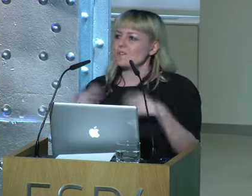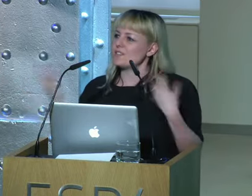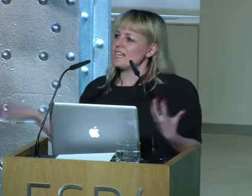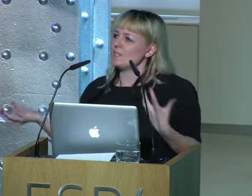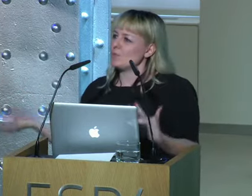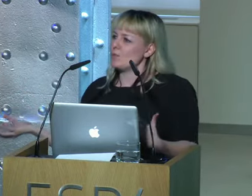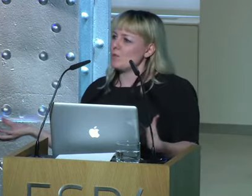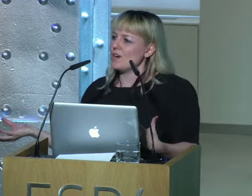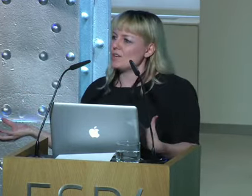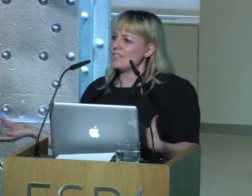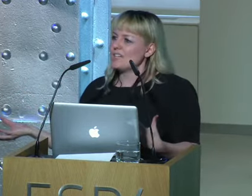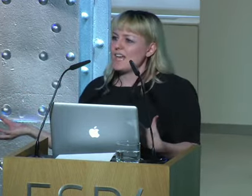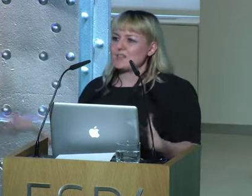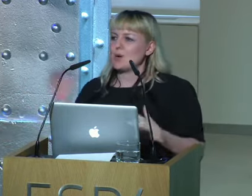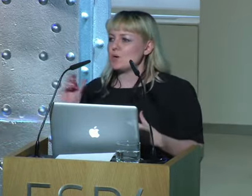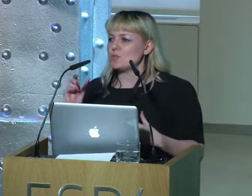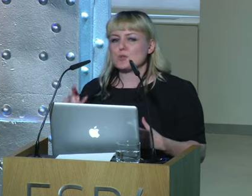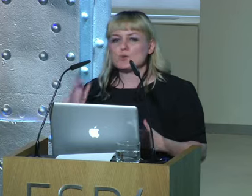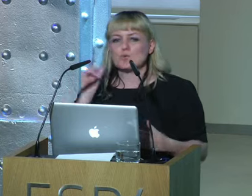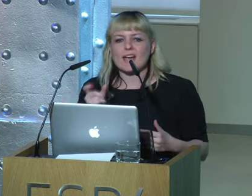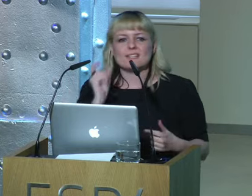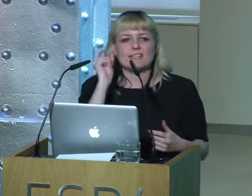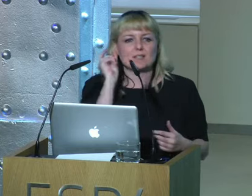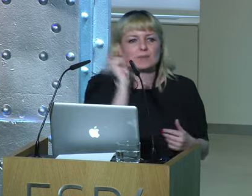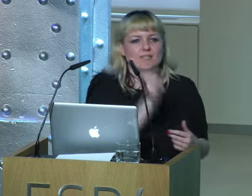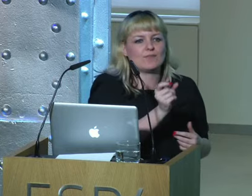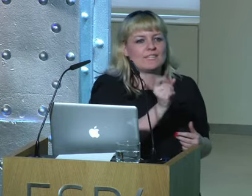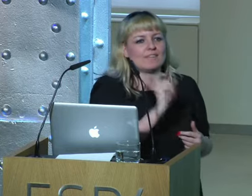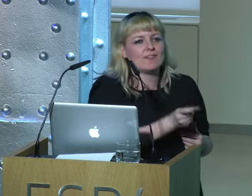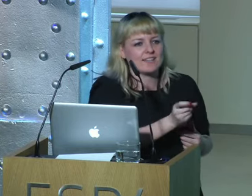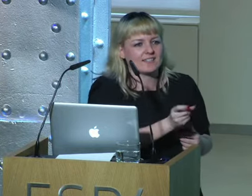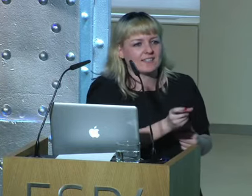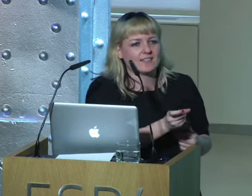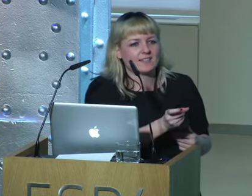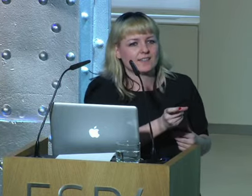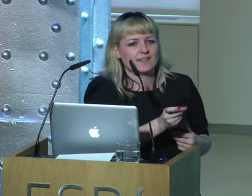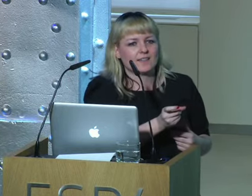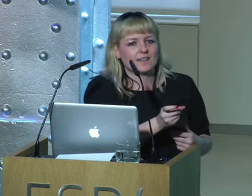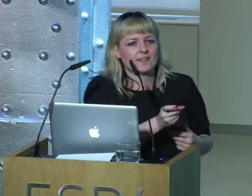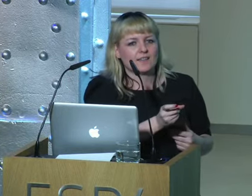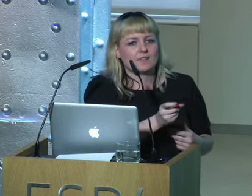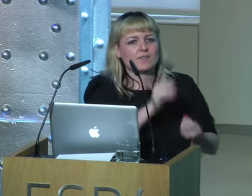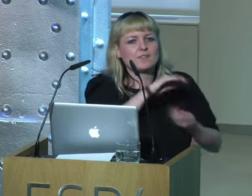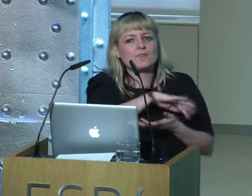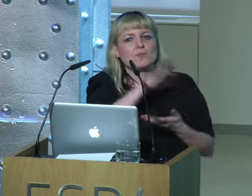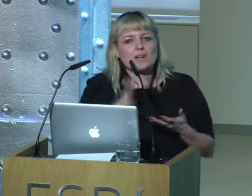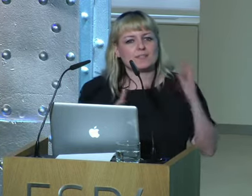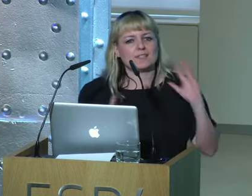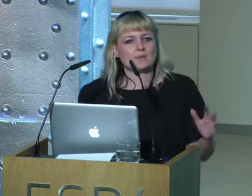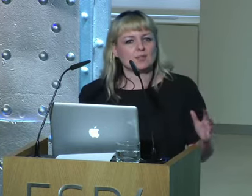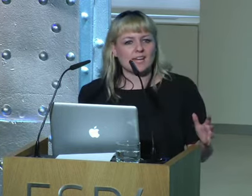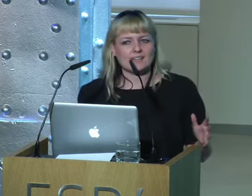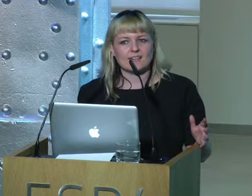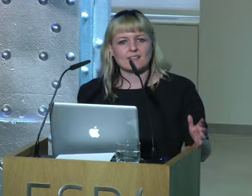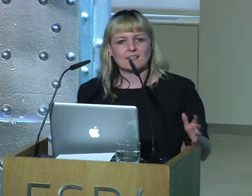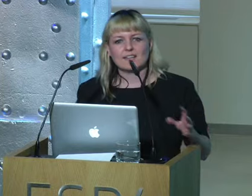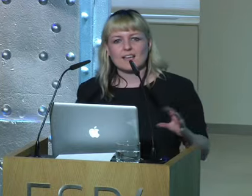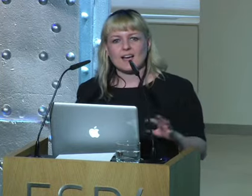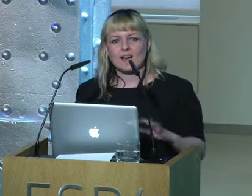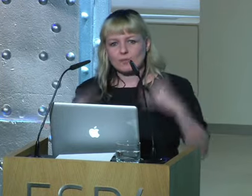a way of seeing the world, as opposed to writing specific events. Very different way of